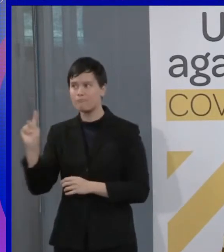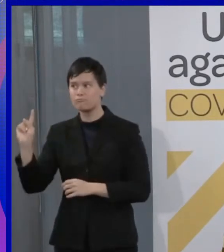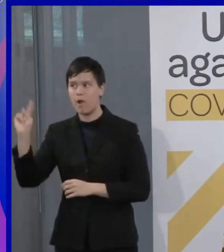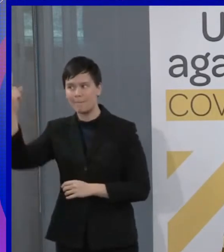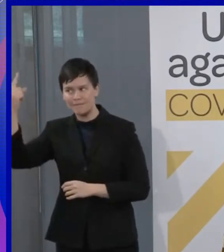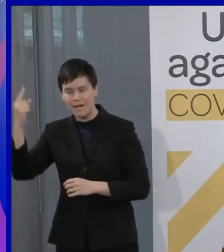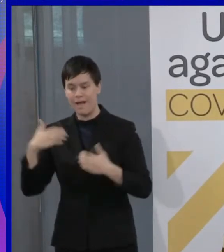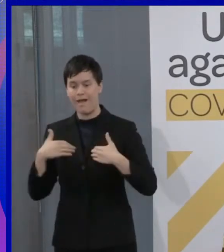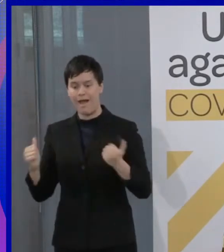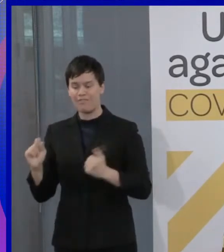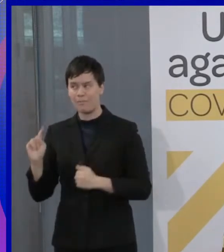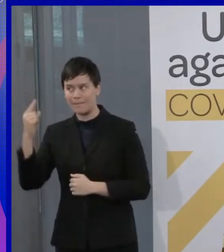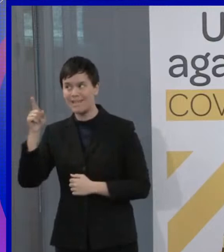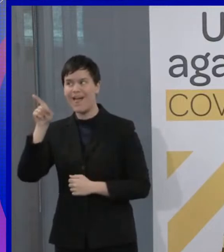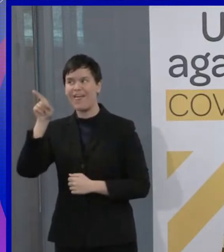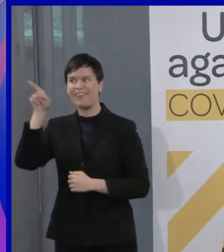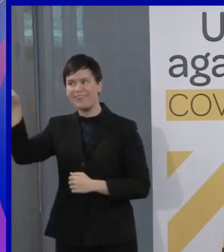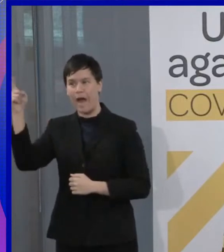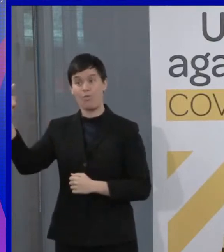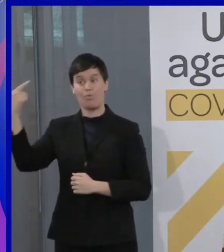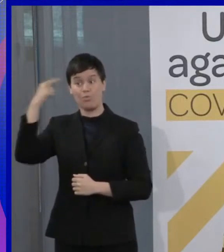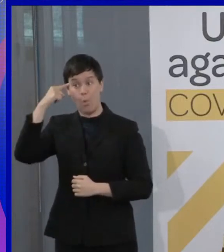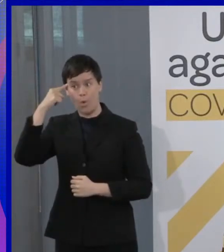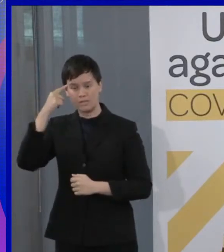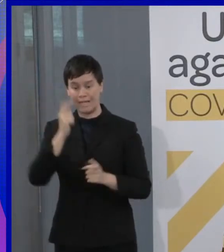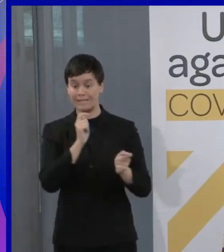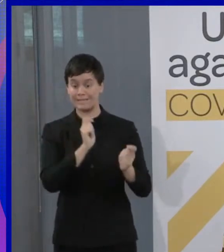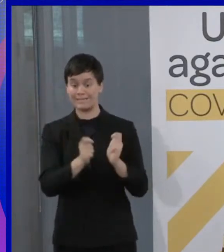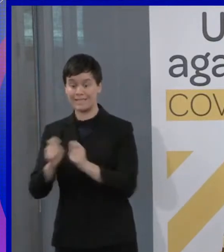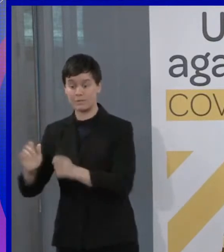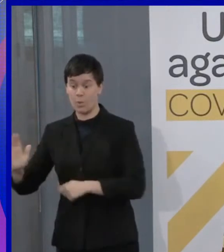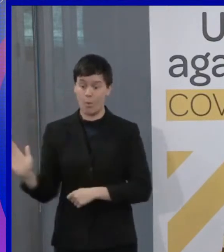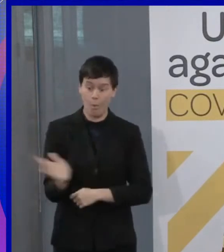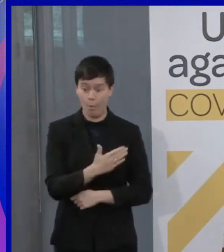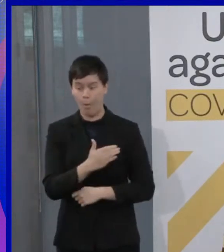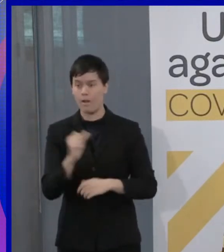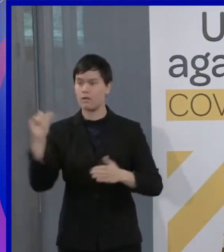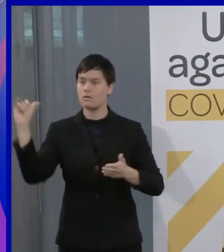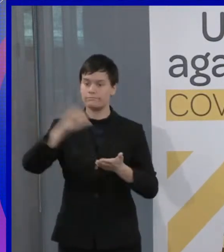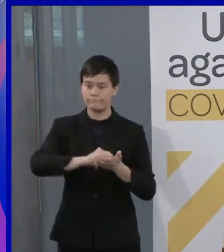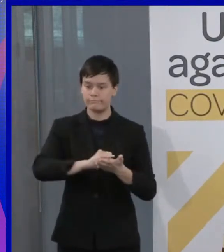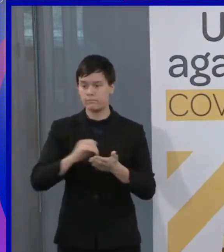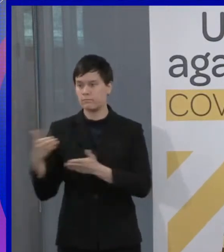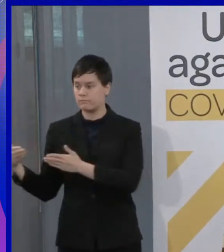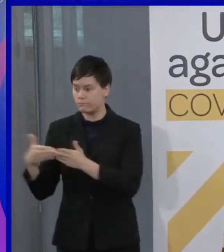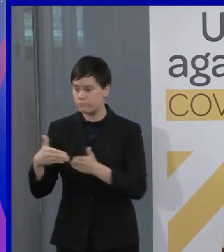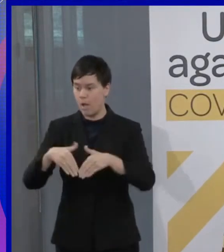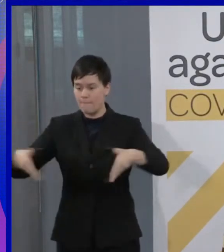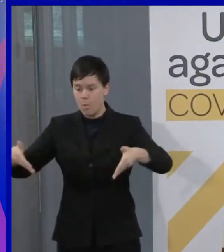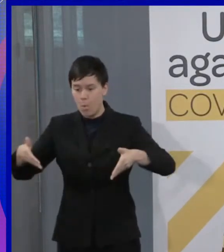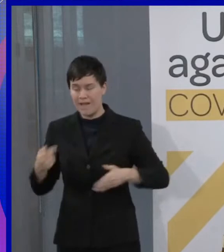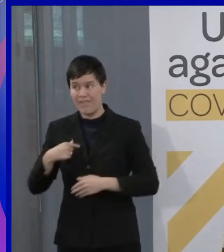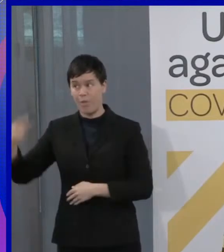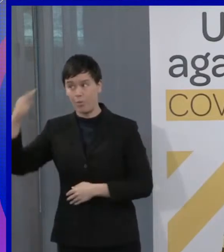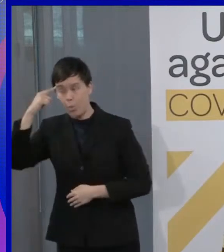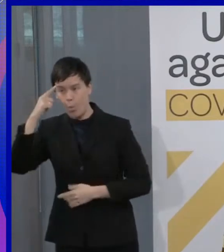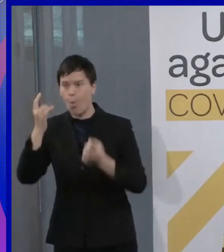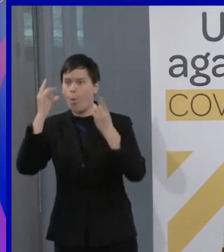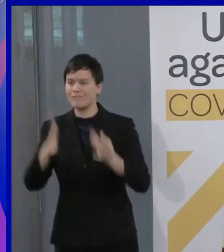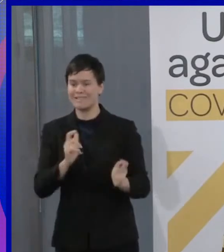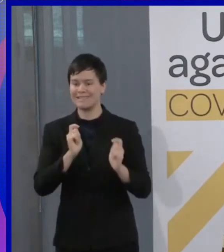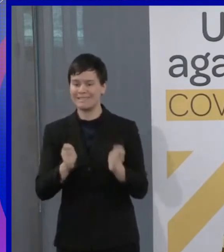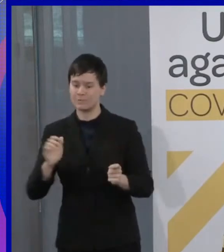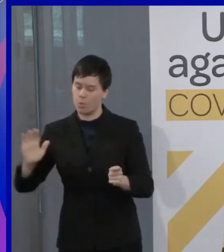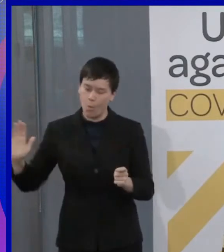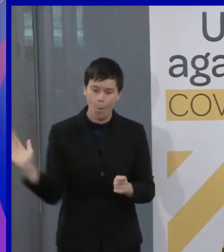already happening, yet it wasn't happening. And you were saying you were scaling it up and ramping it up. Yeah. But why were they then under the impression that it was